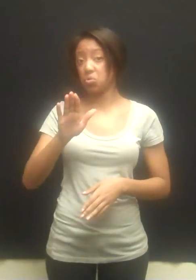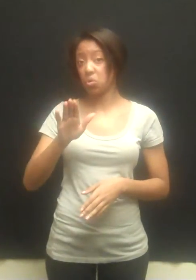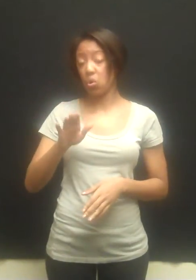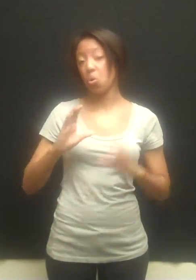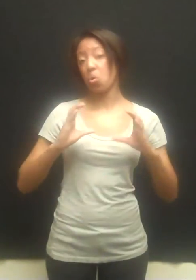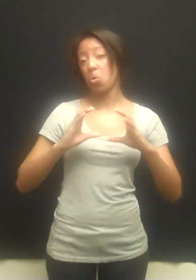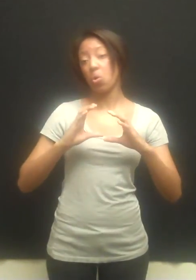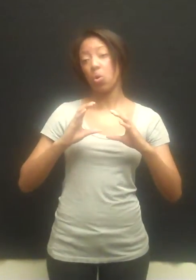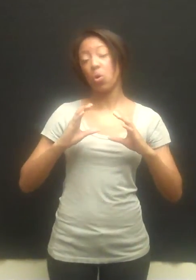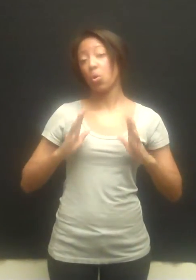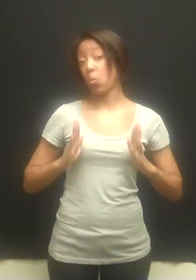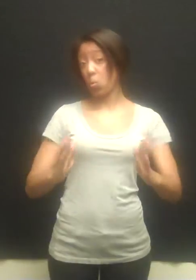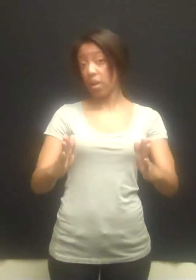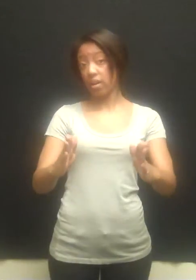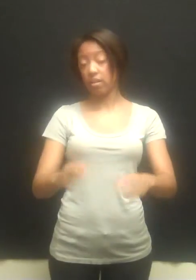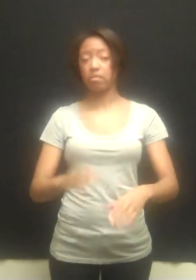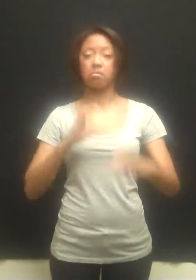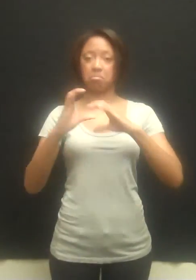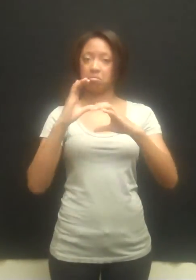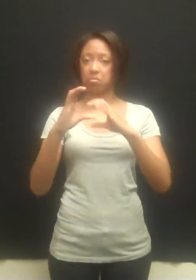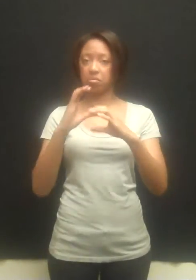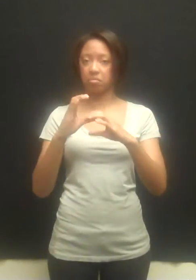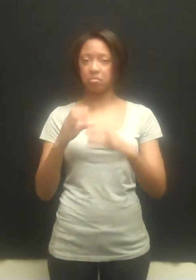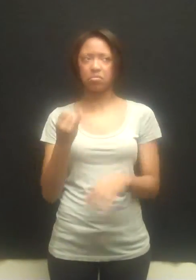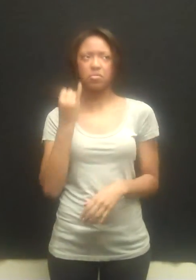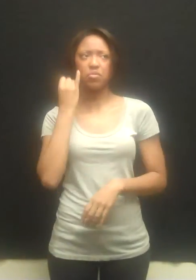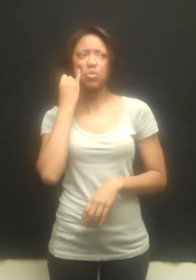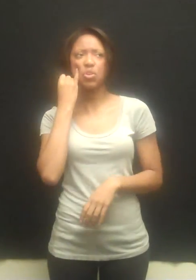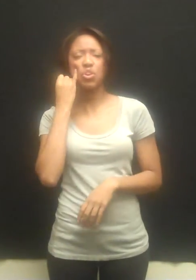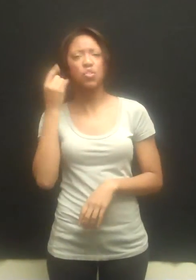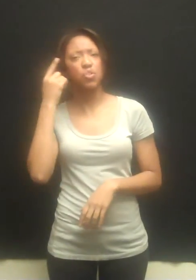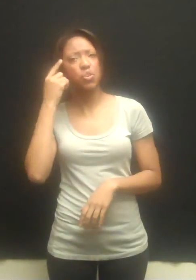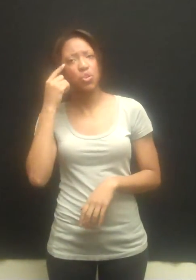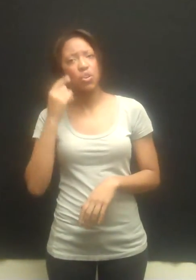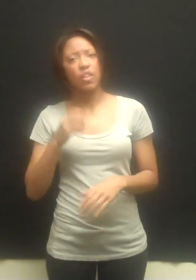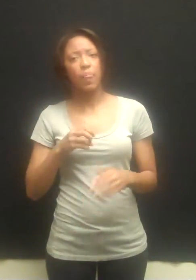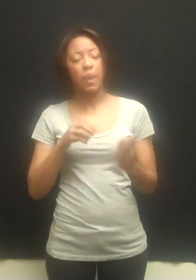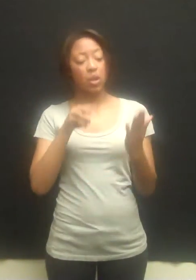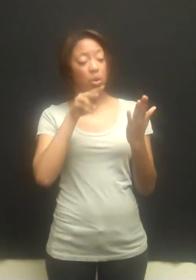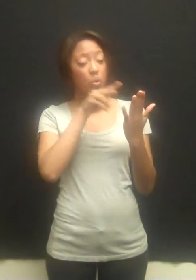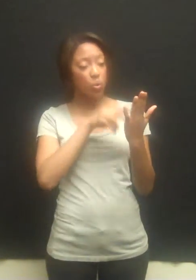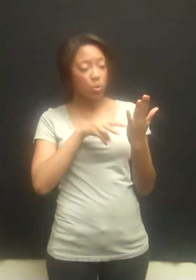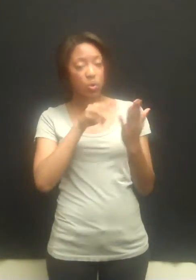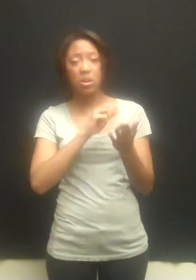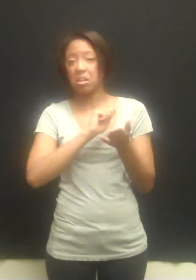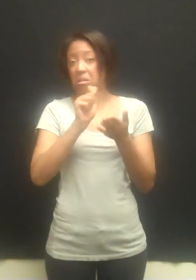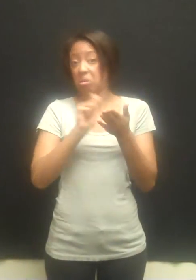That means if you feel that reading and writing is not your strong suit, it's probably not wise to communicate in that manner.